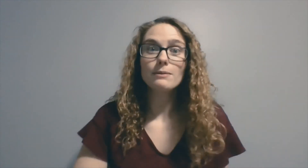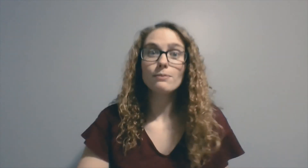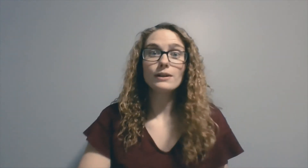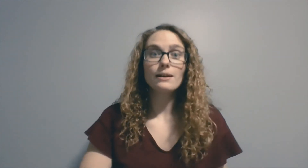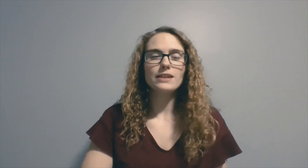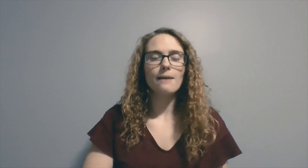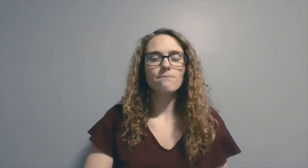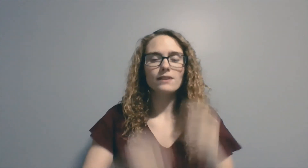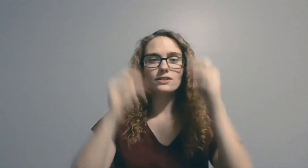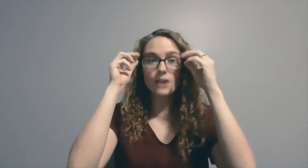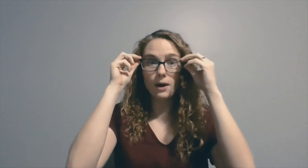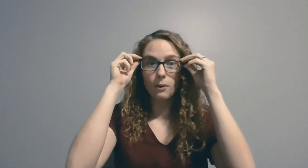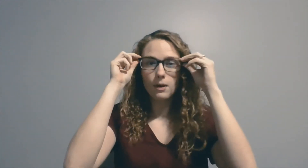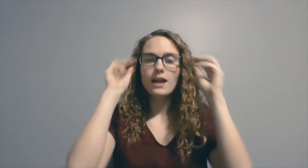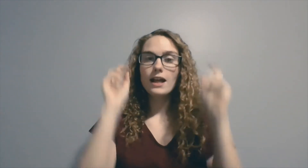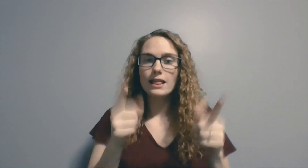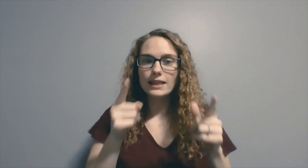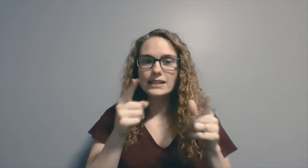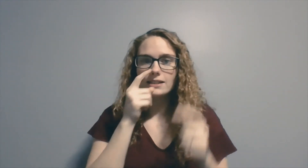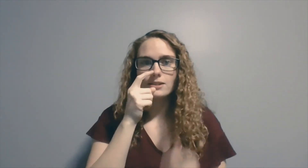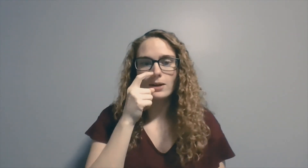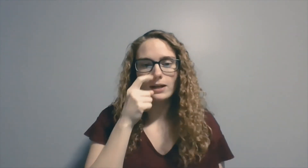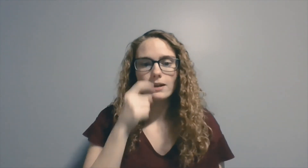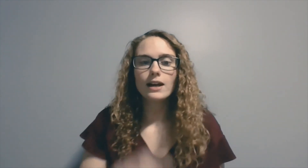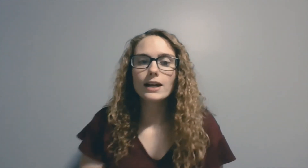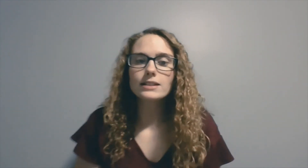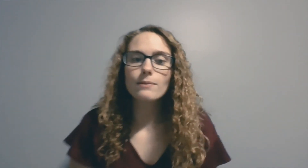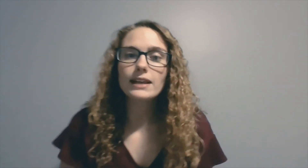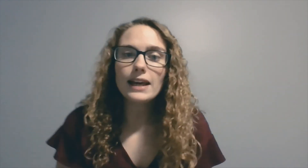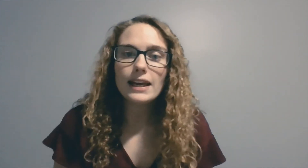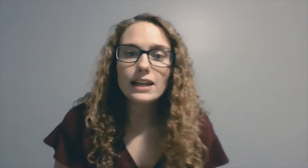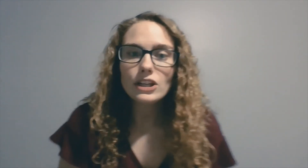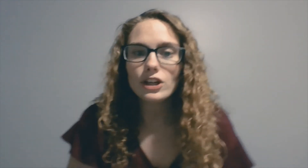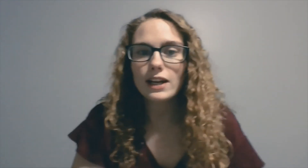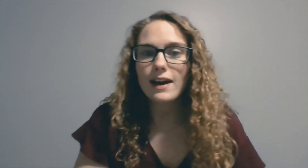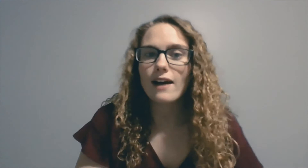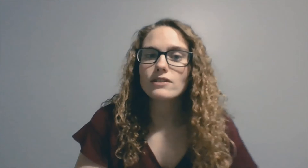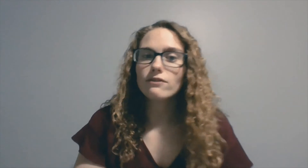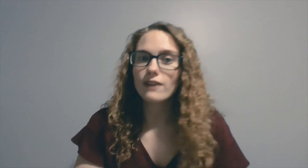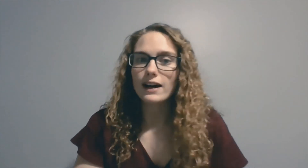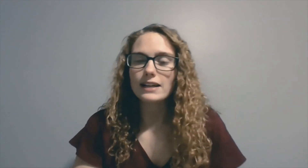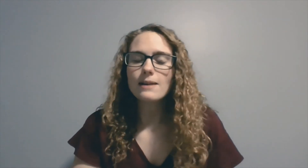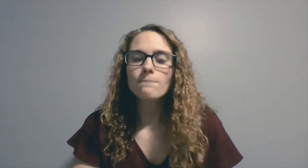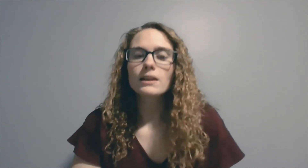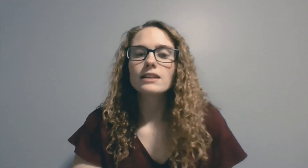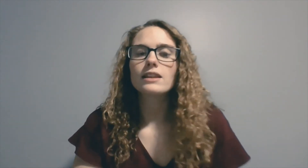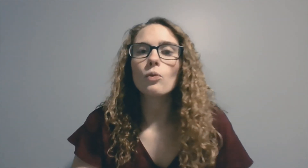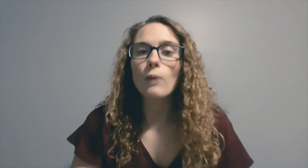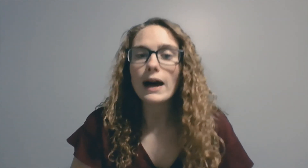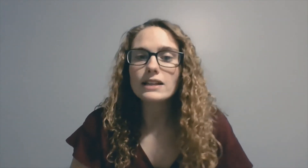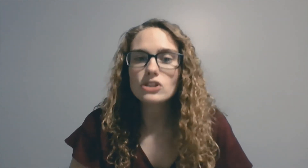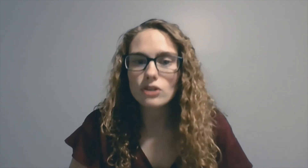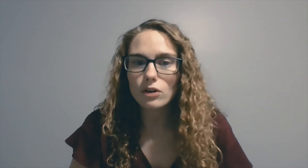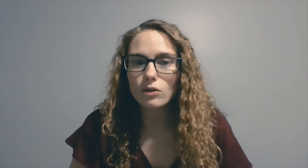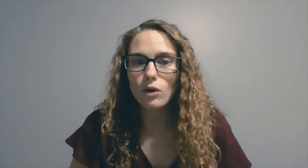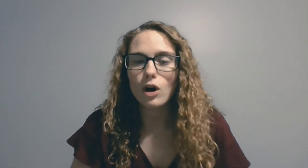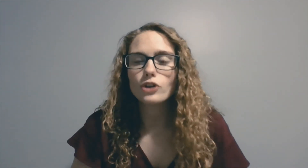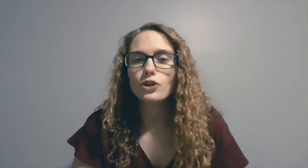pretty upset. So let's get started. To begin, you're going to have to find the white circle on your